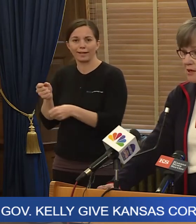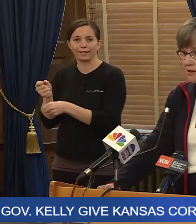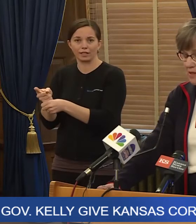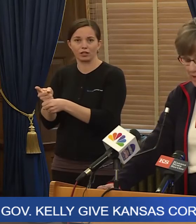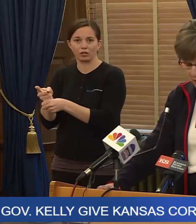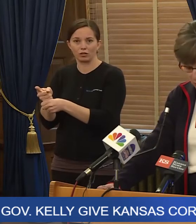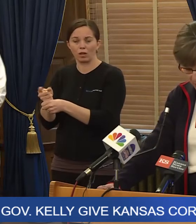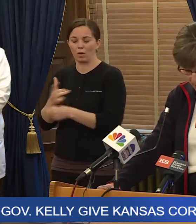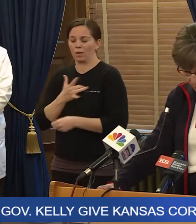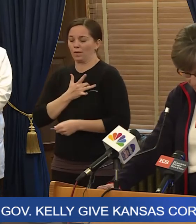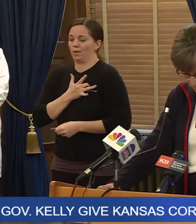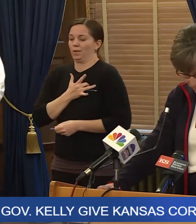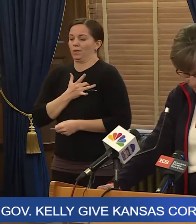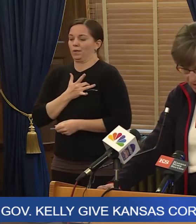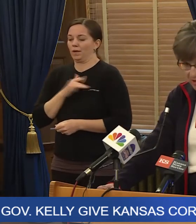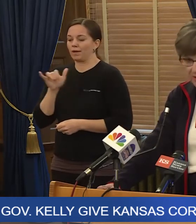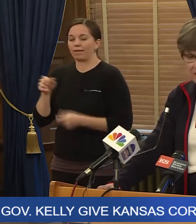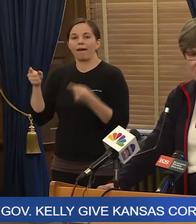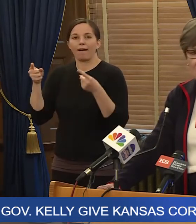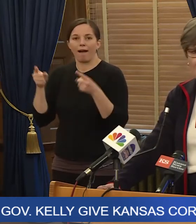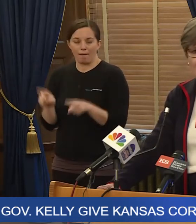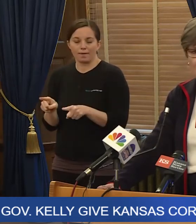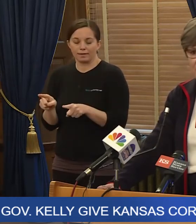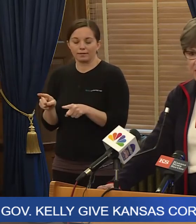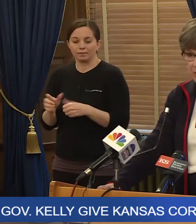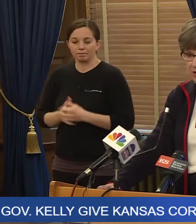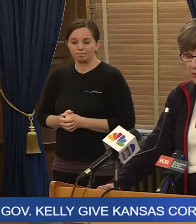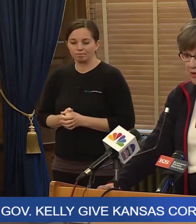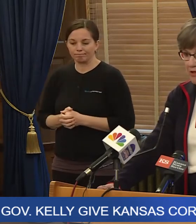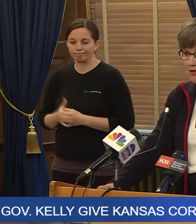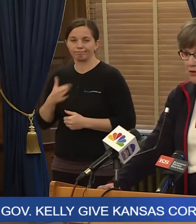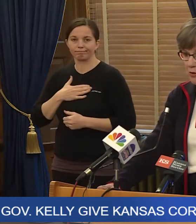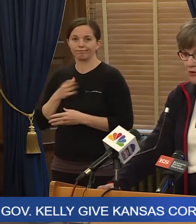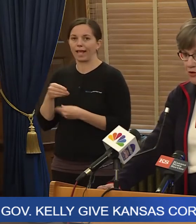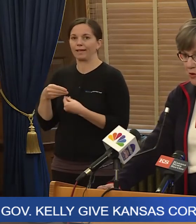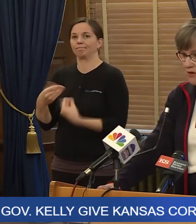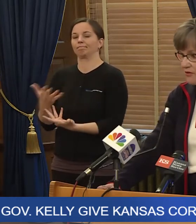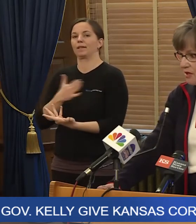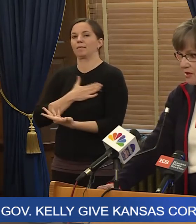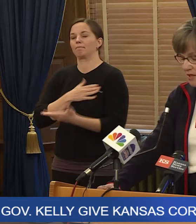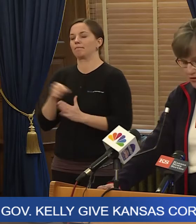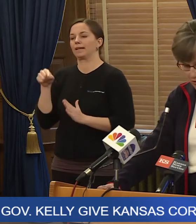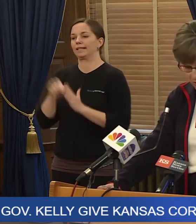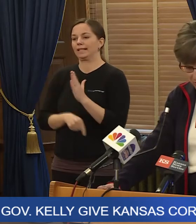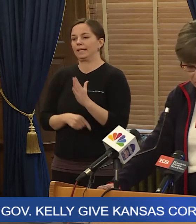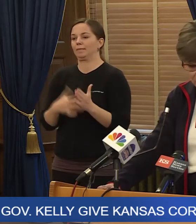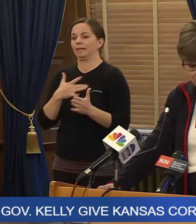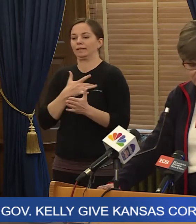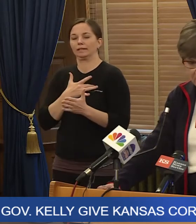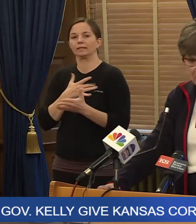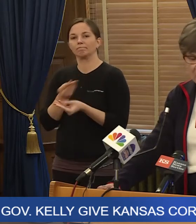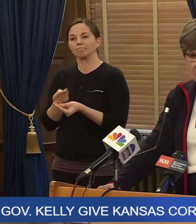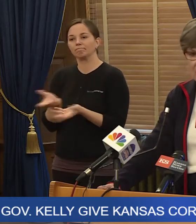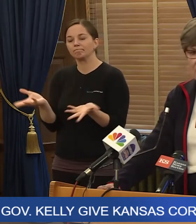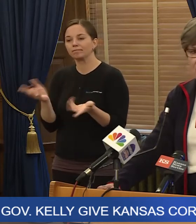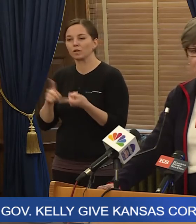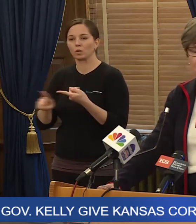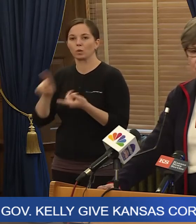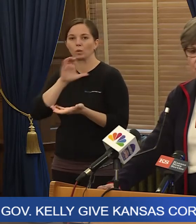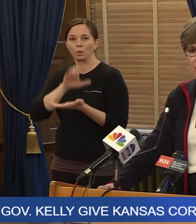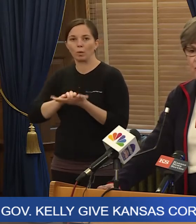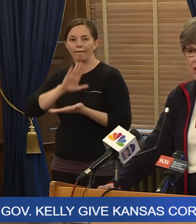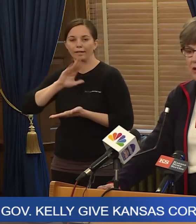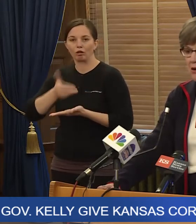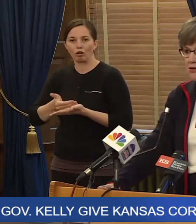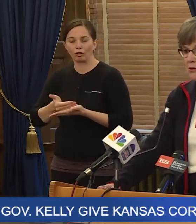sorry that won't happen, and I send my deepest sympathies to both his wife and to his daughter. I think